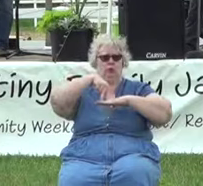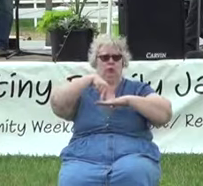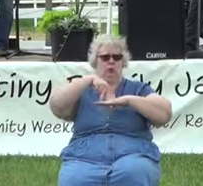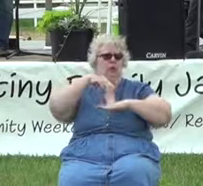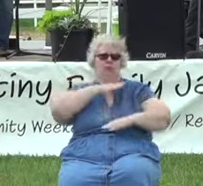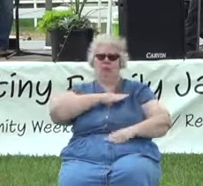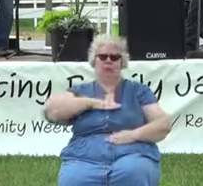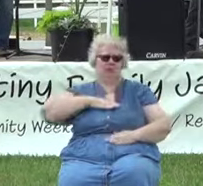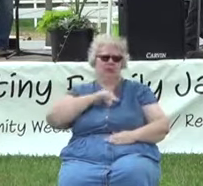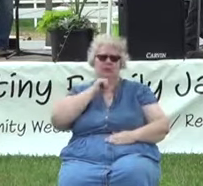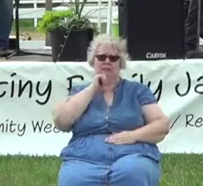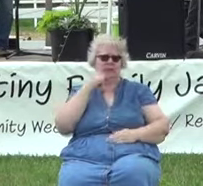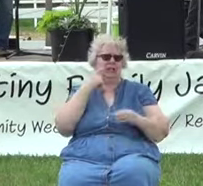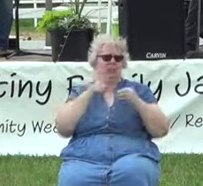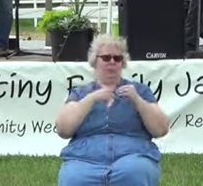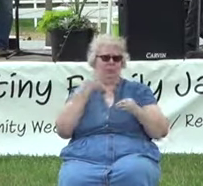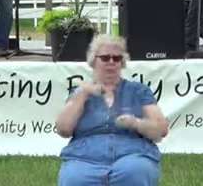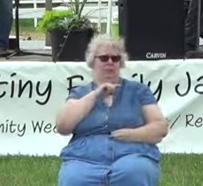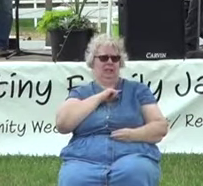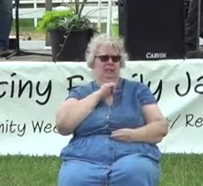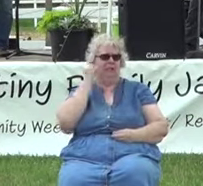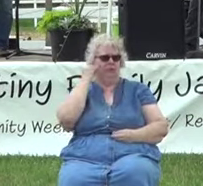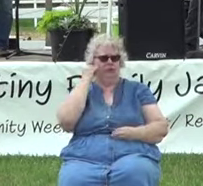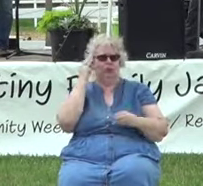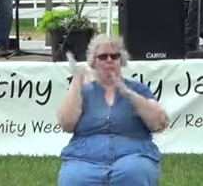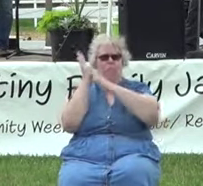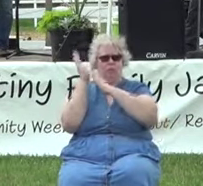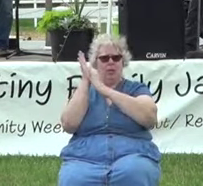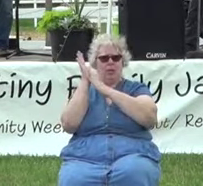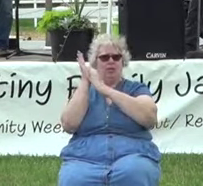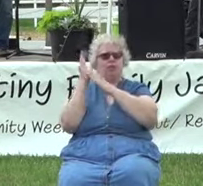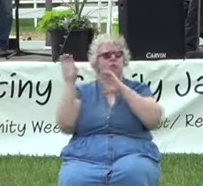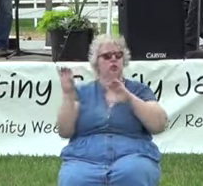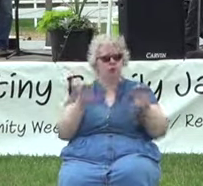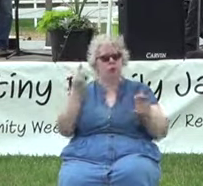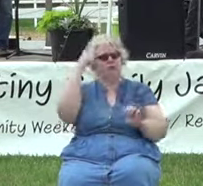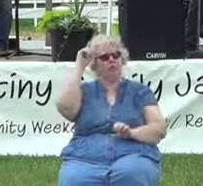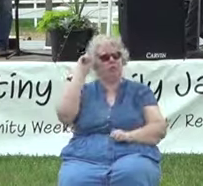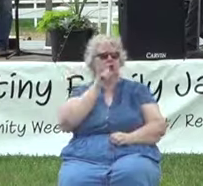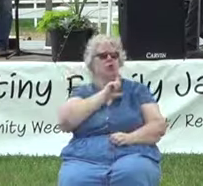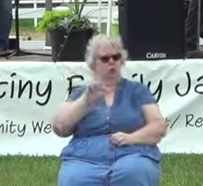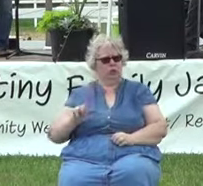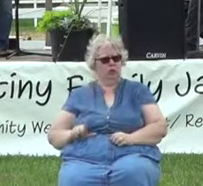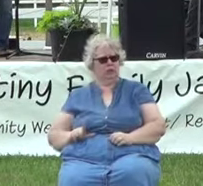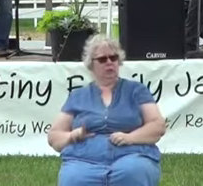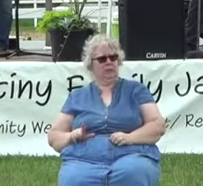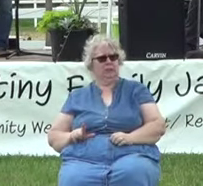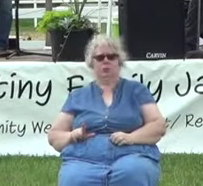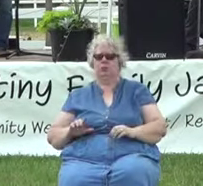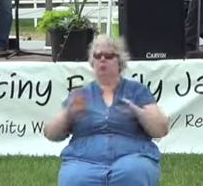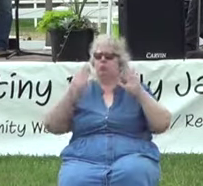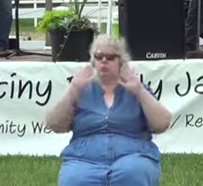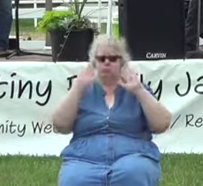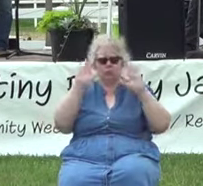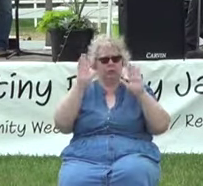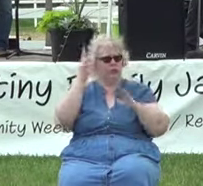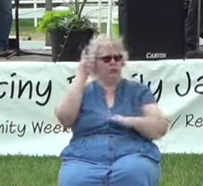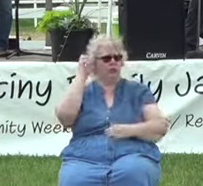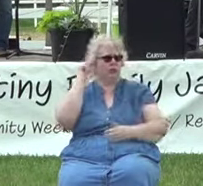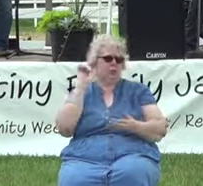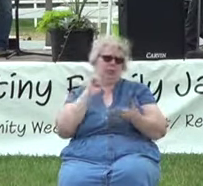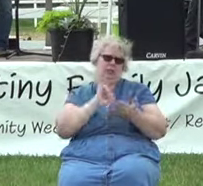it's not about us. If you applaud, applaud the Lord. It was so refreshing to hear that.